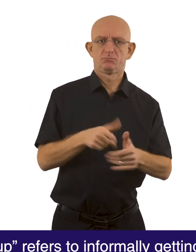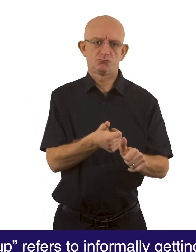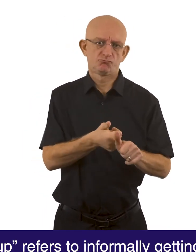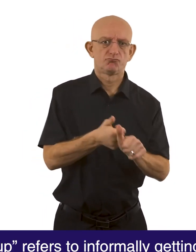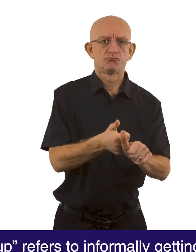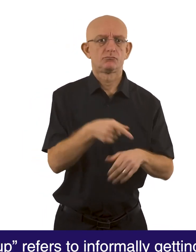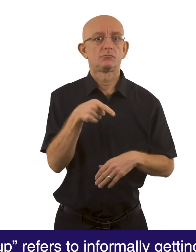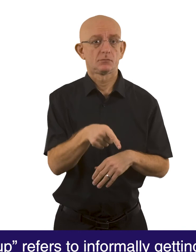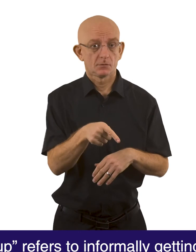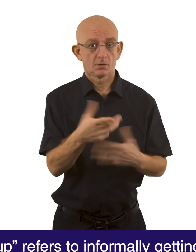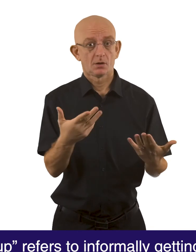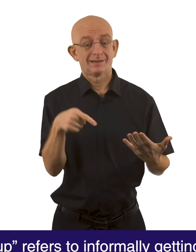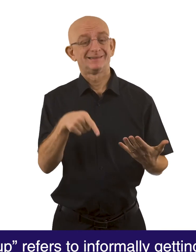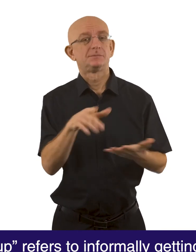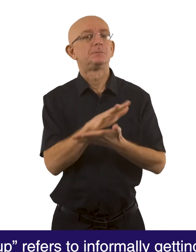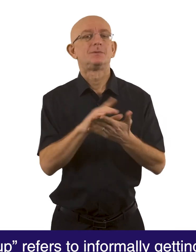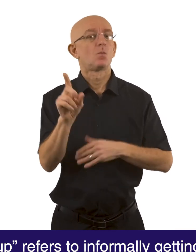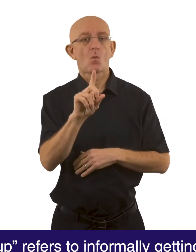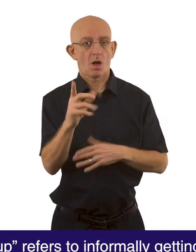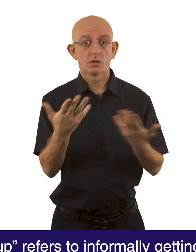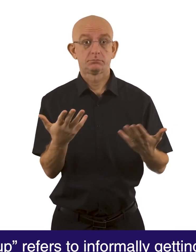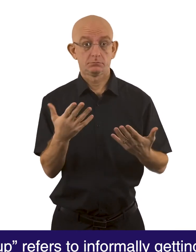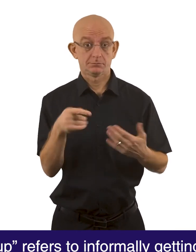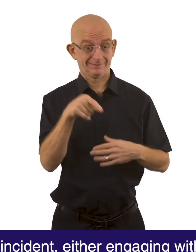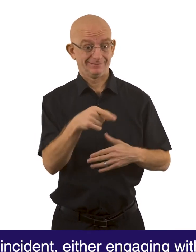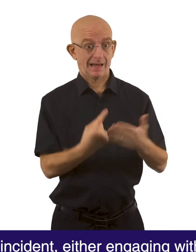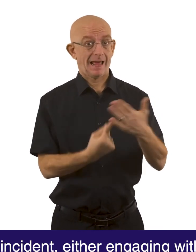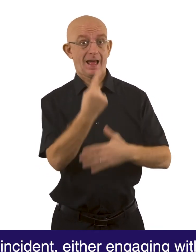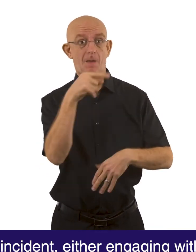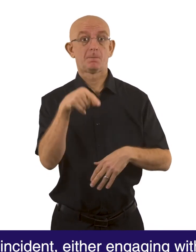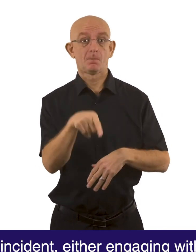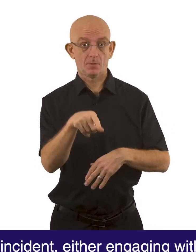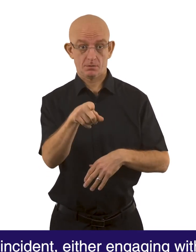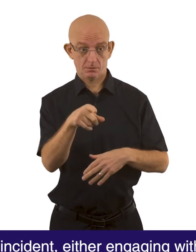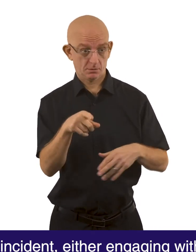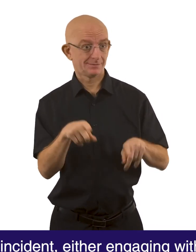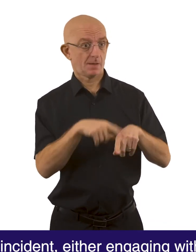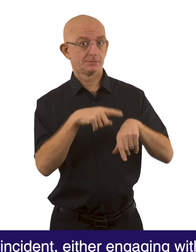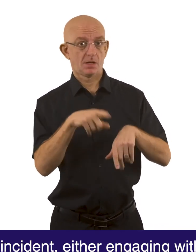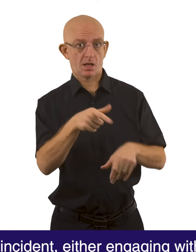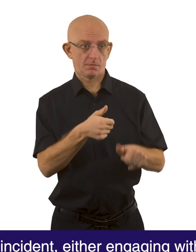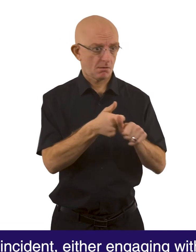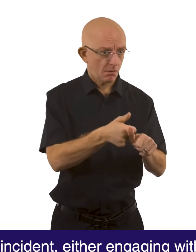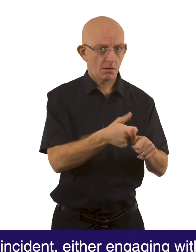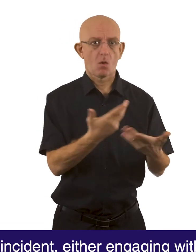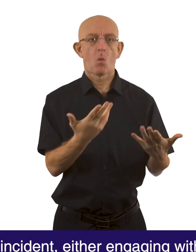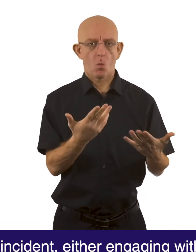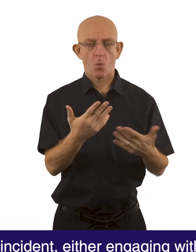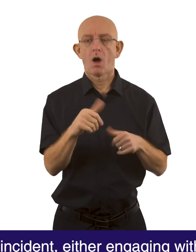up refers to informally getting involved during or after an incident, either engaging with the perpetrator